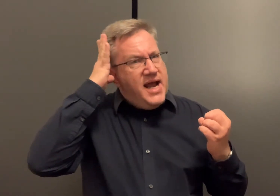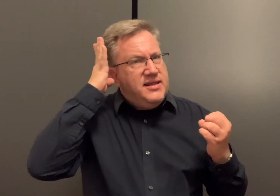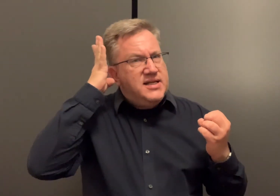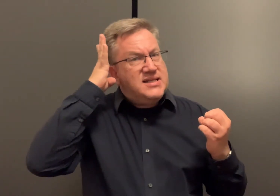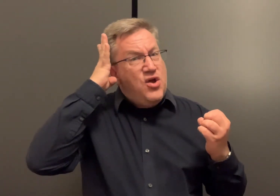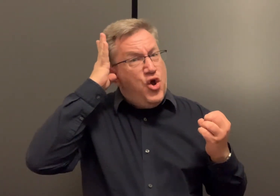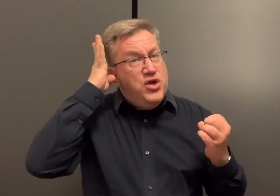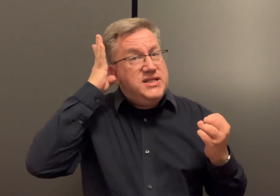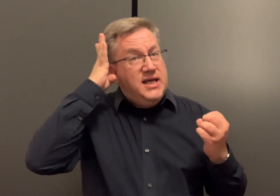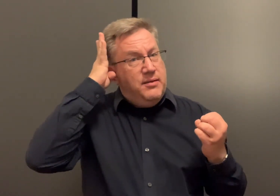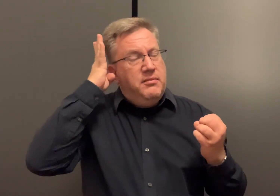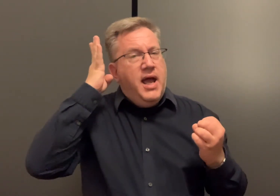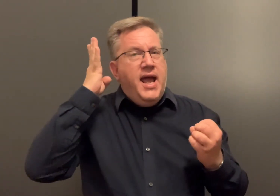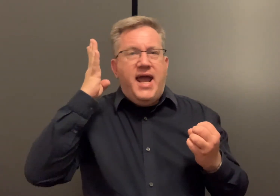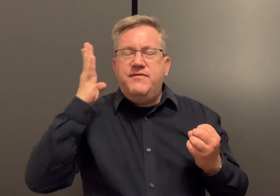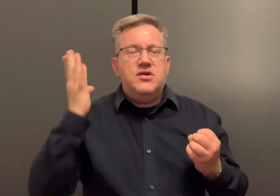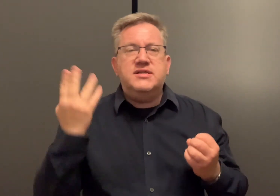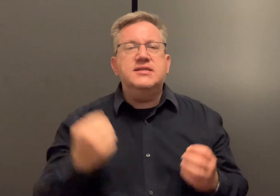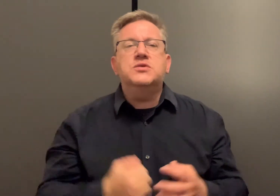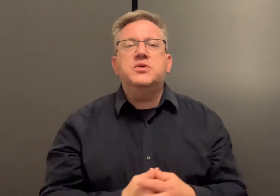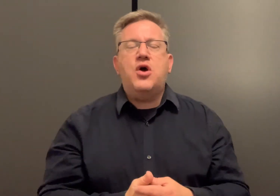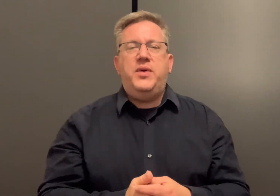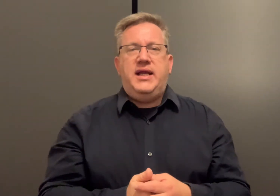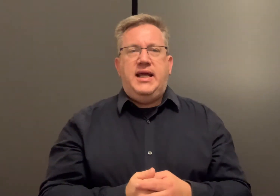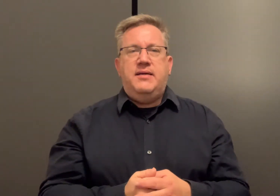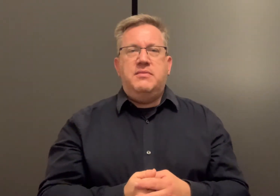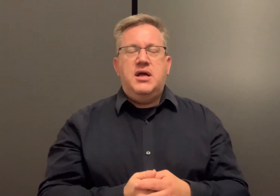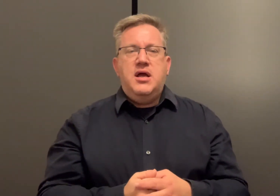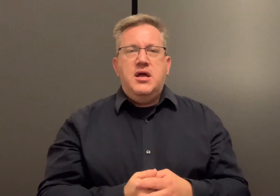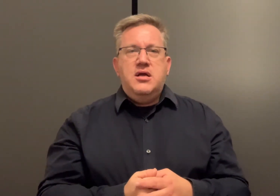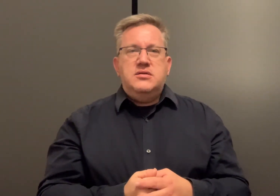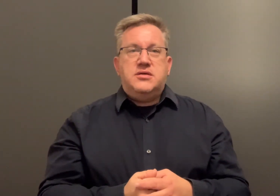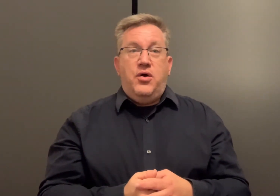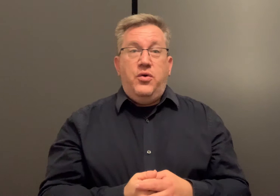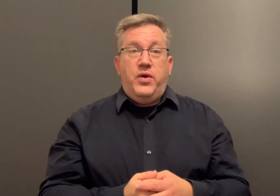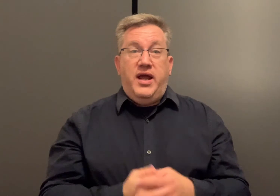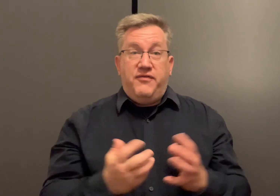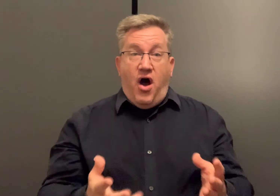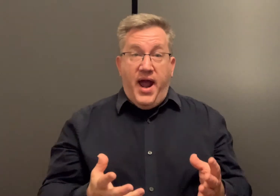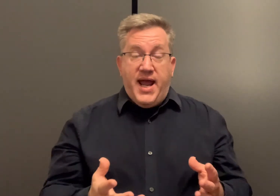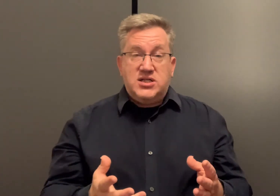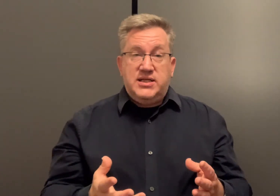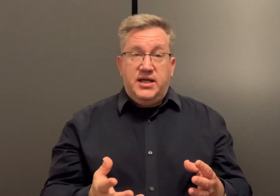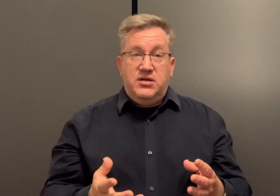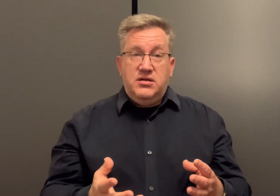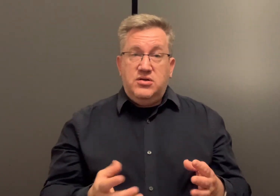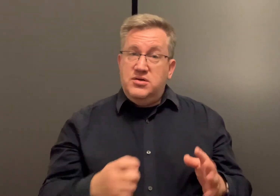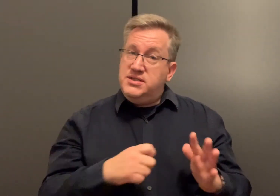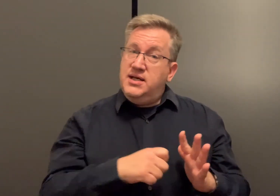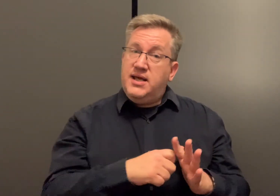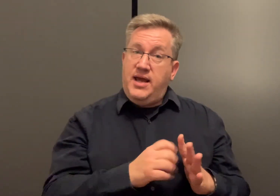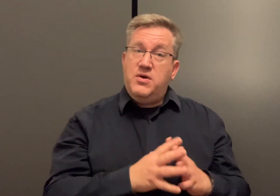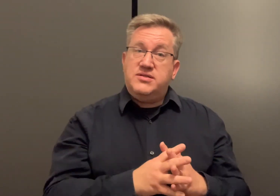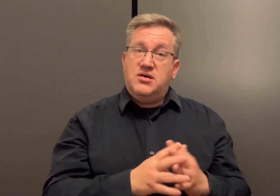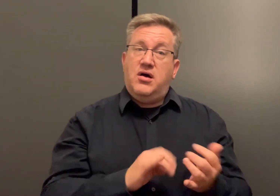that it's hurting him even though the scissors were nowhere near him. So if I actually used keyword sign